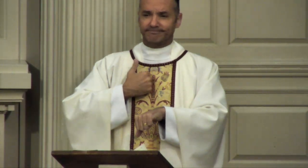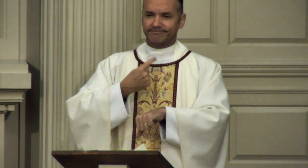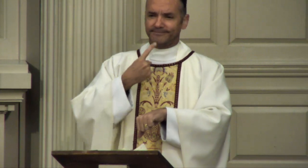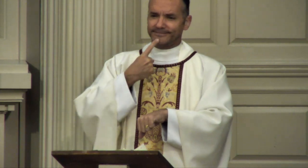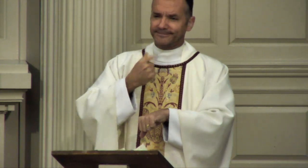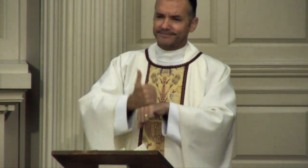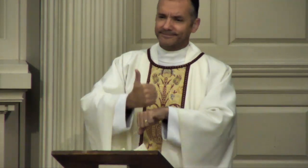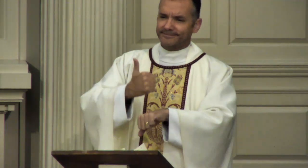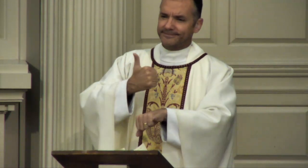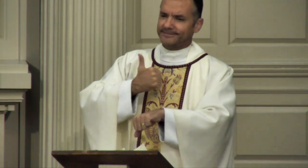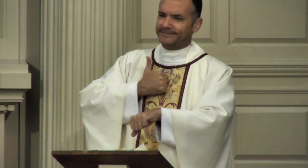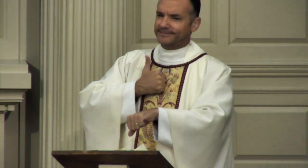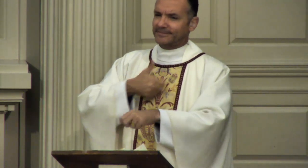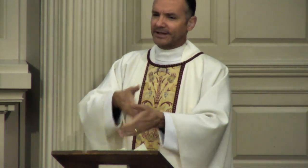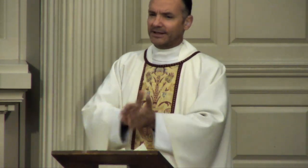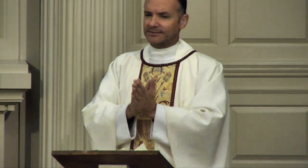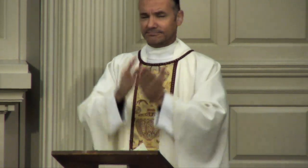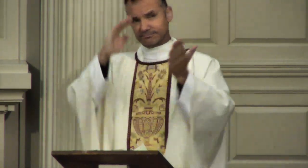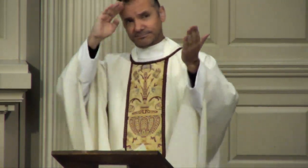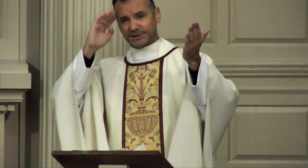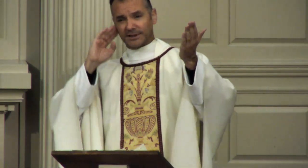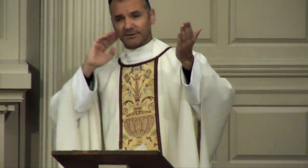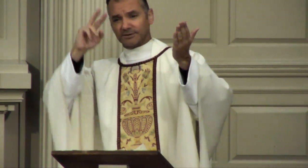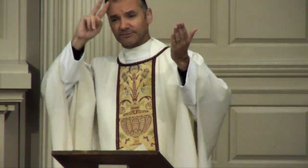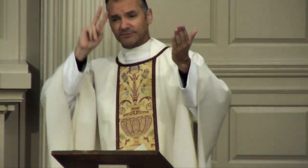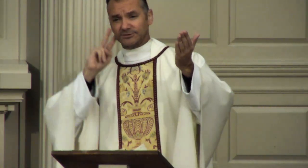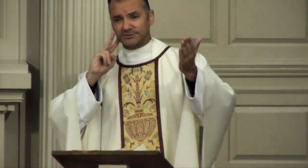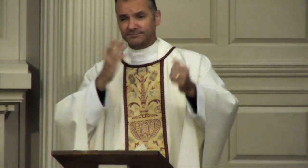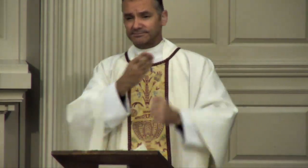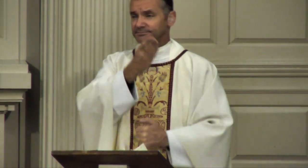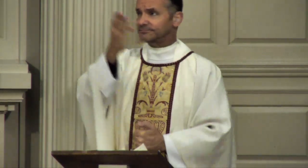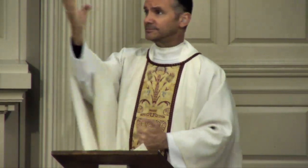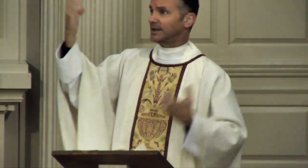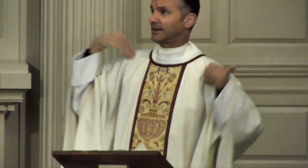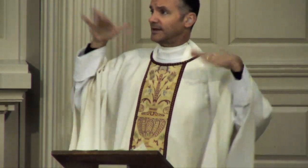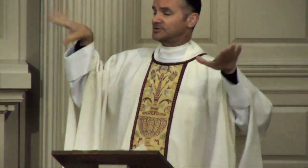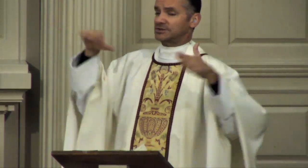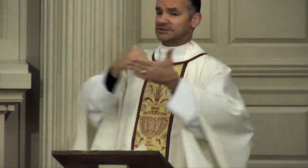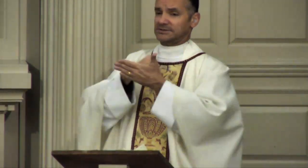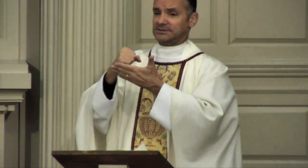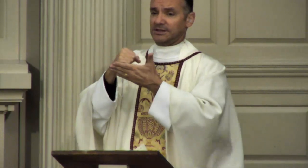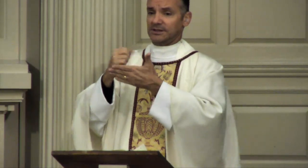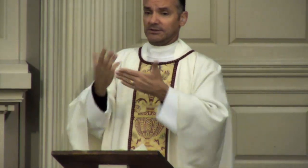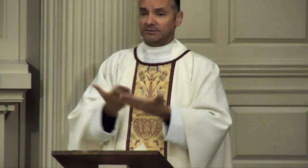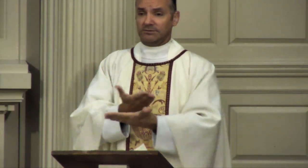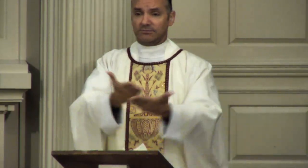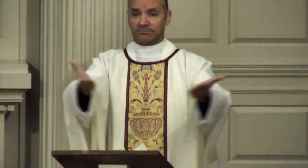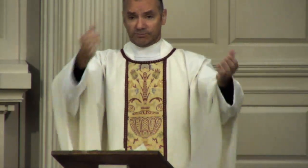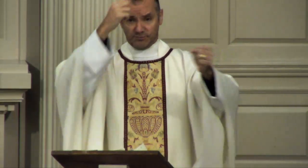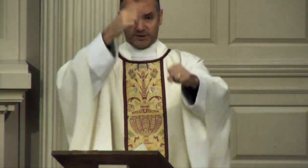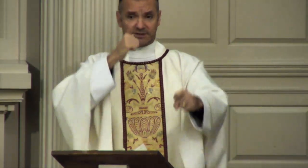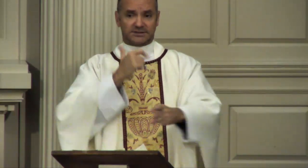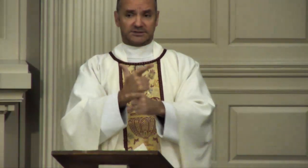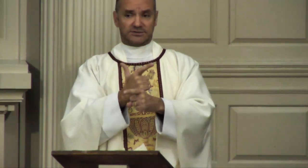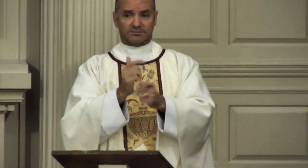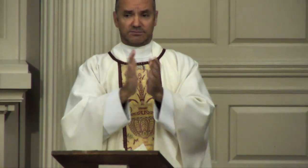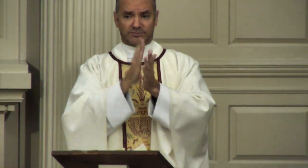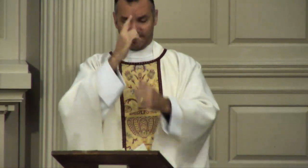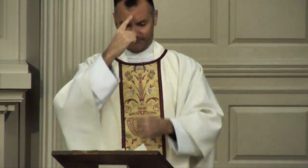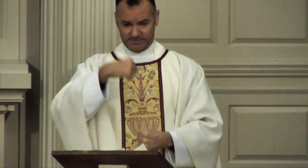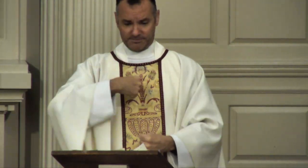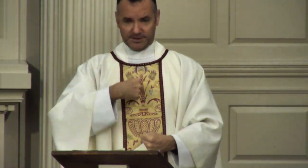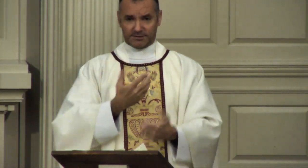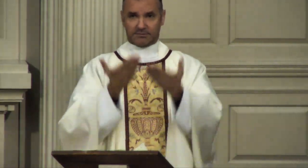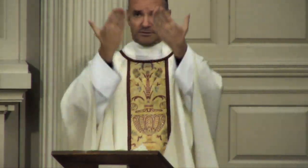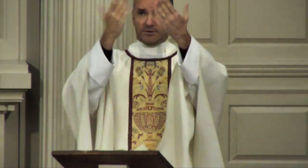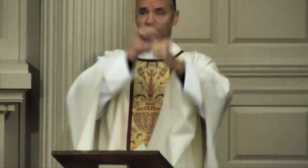through my most grievous fault. Therefore, I ask Blessed Mary, Ever Virgin, all the angels and saints, and you, my brothers